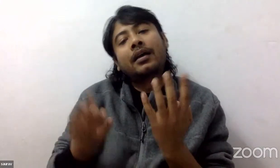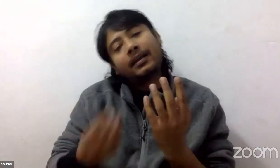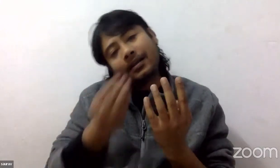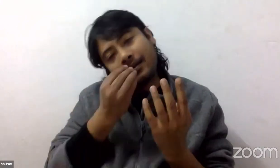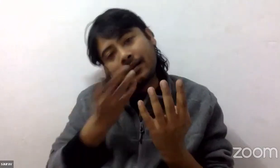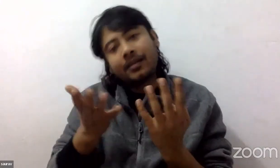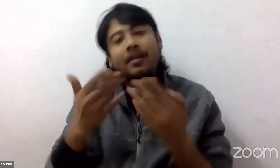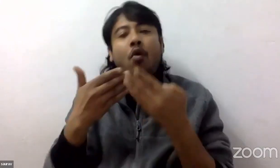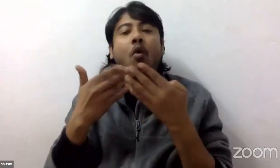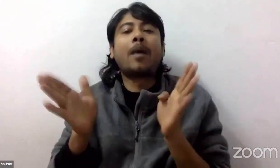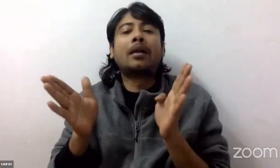Is that clear?